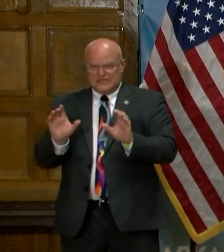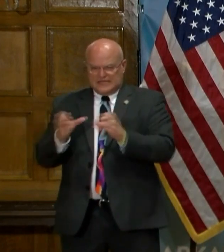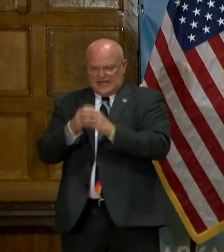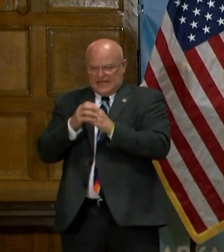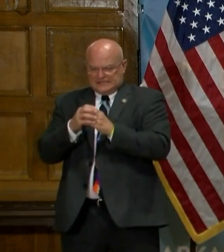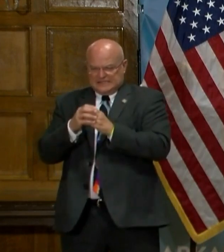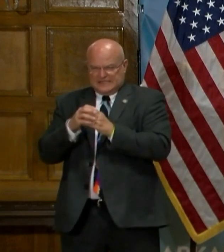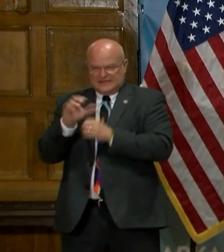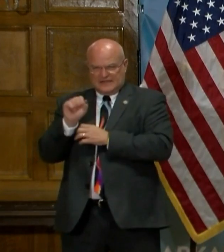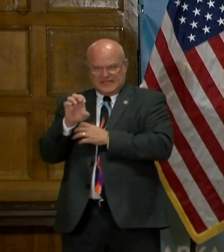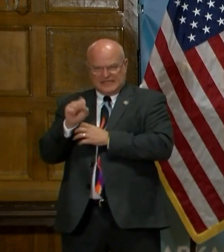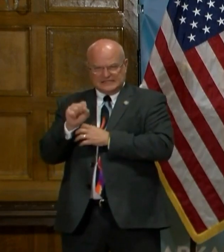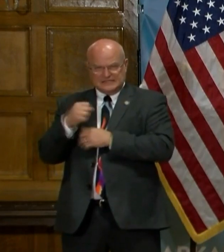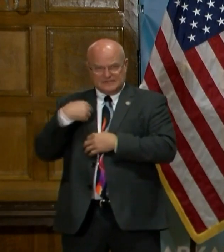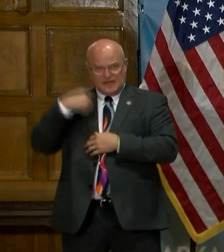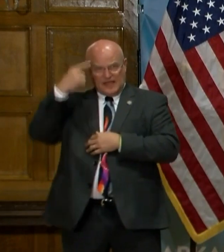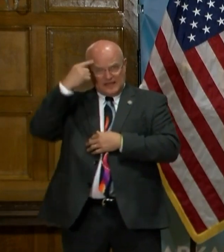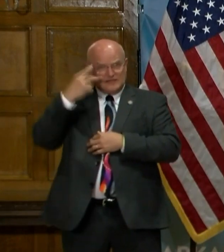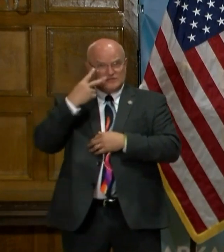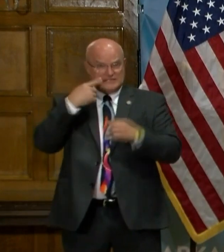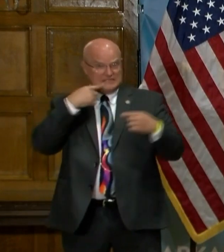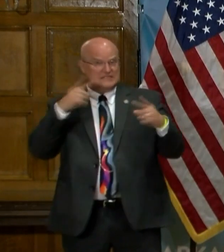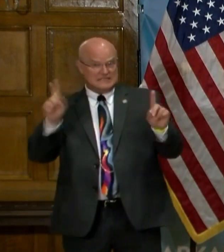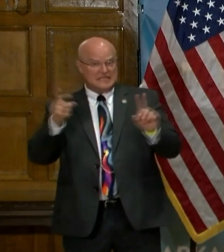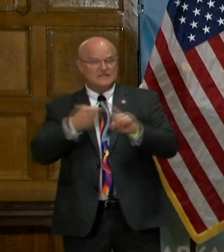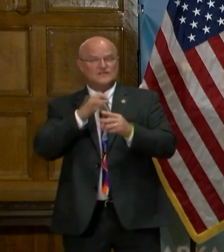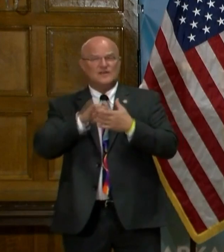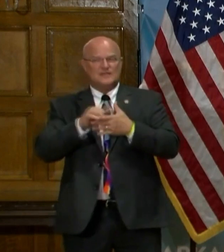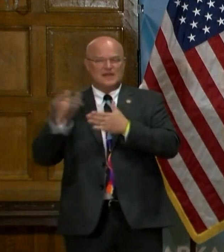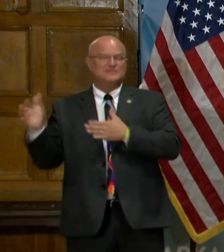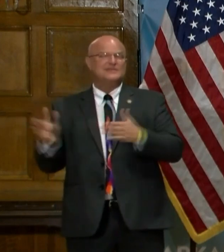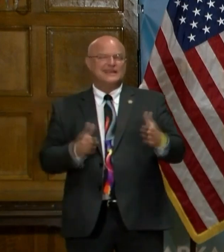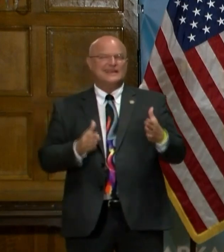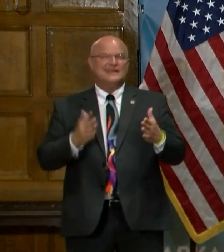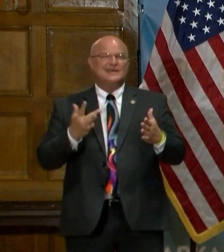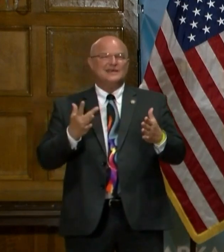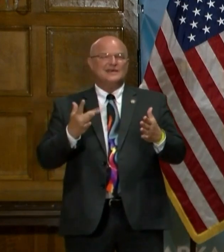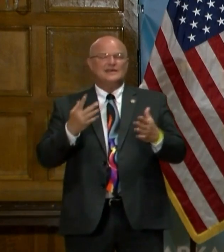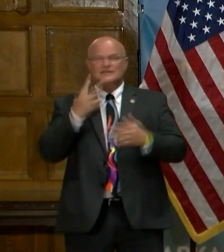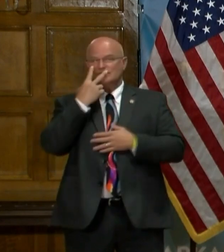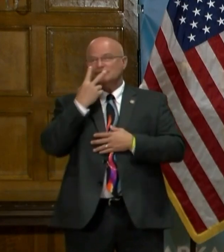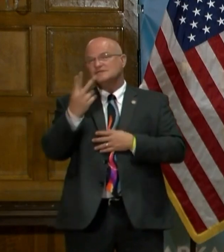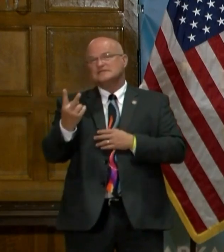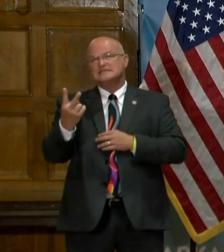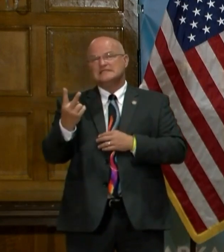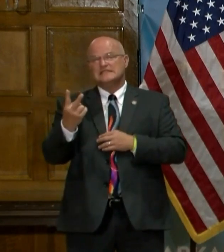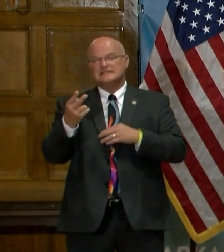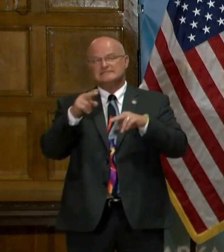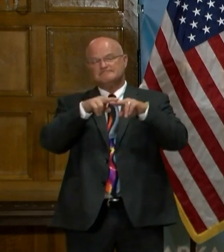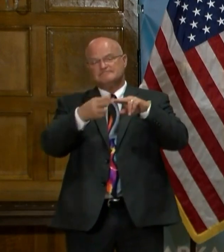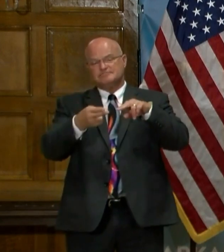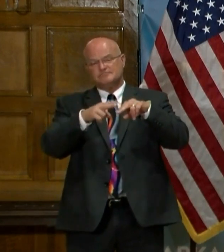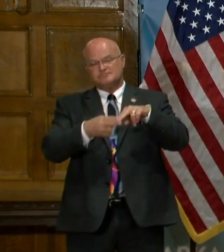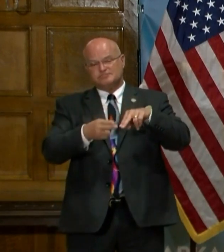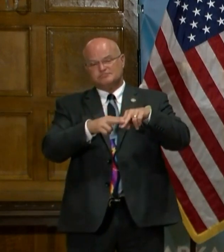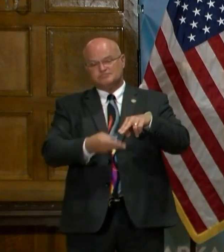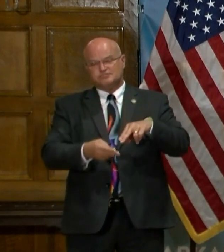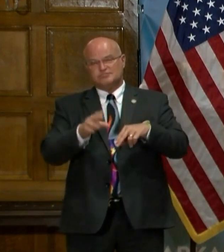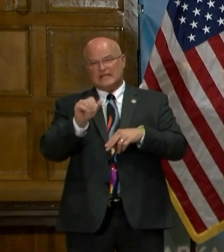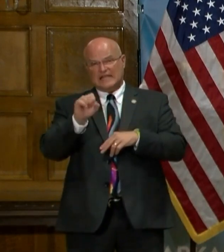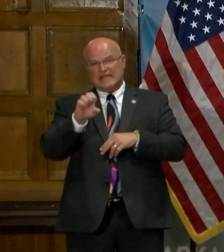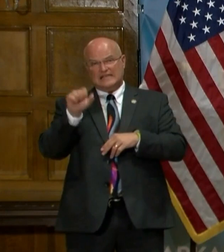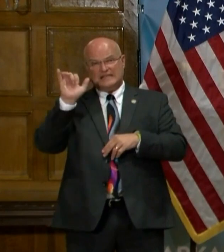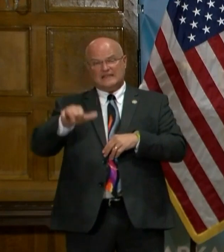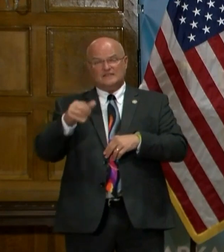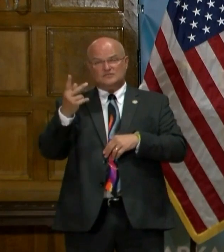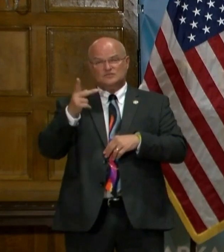isolating those cases, I think you see success from that strategy because you've seen a decline in the number of cases